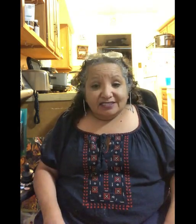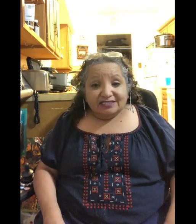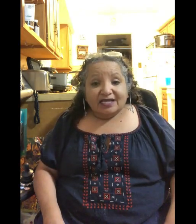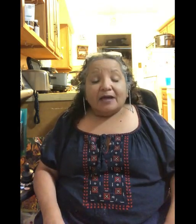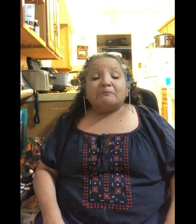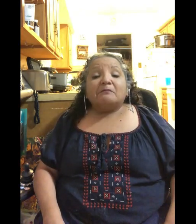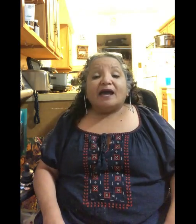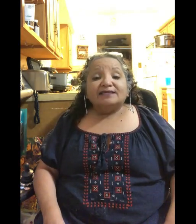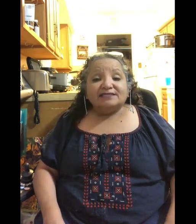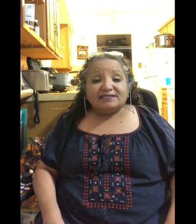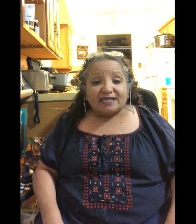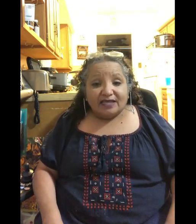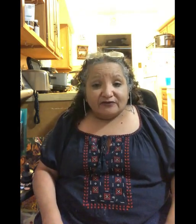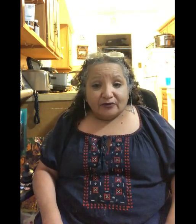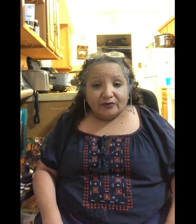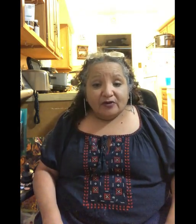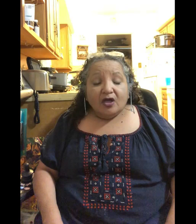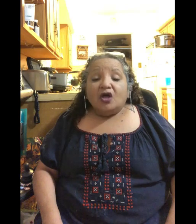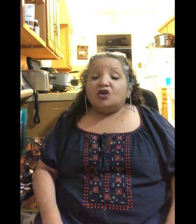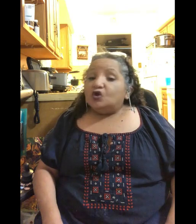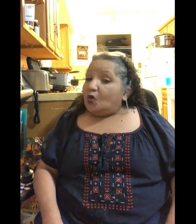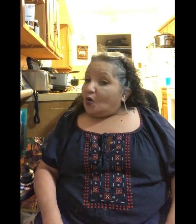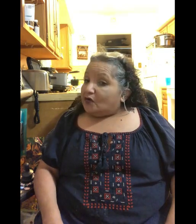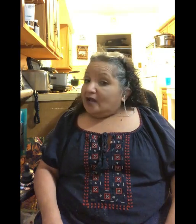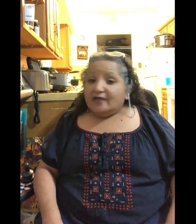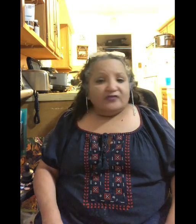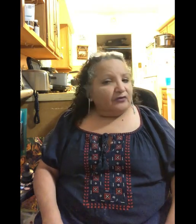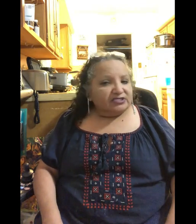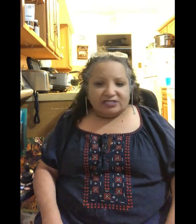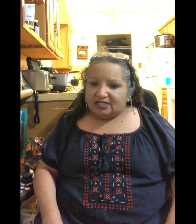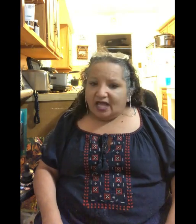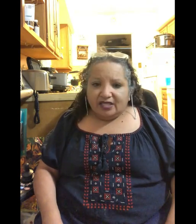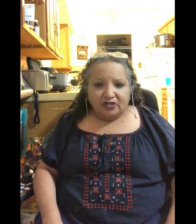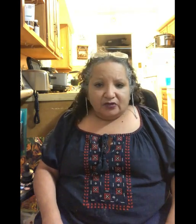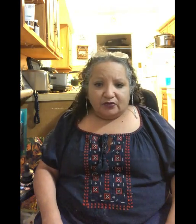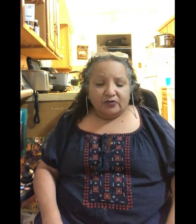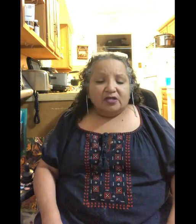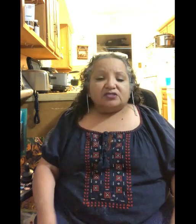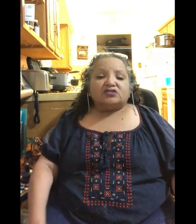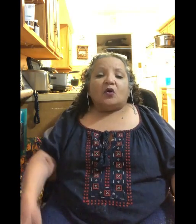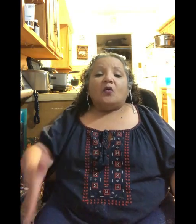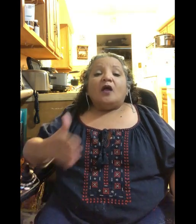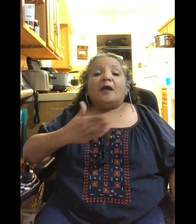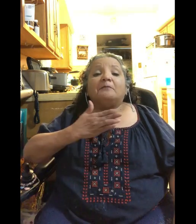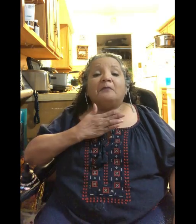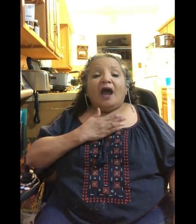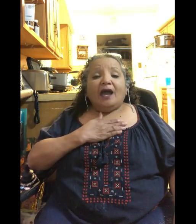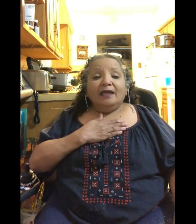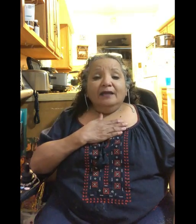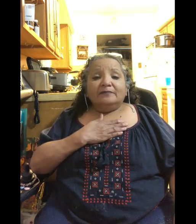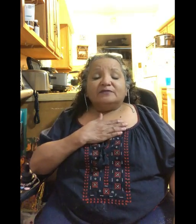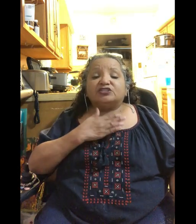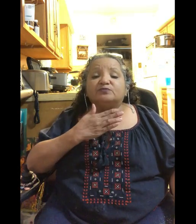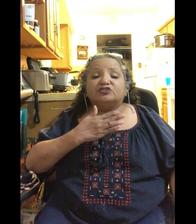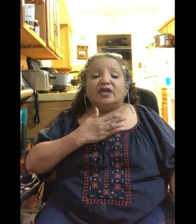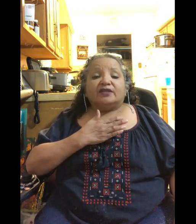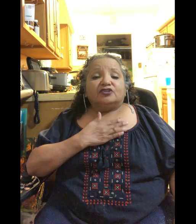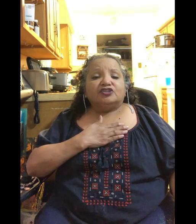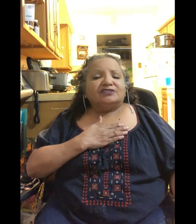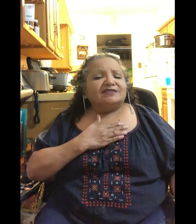Jesus, my Savior. Lord, there is none like you. So my, just put your hand in your chest like